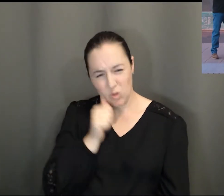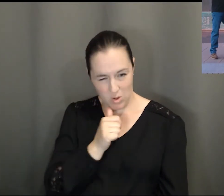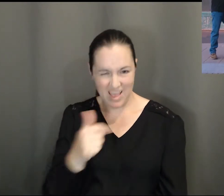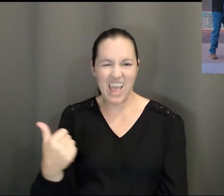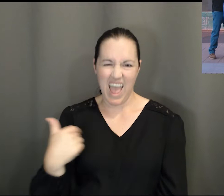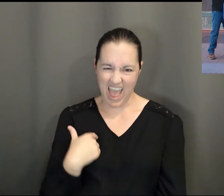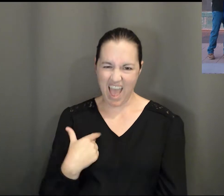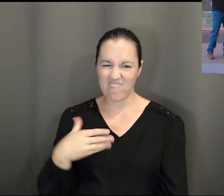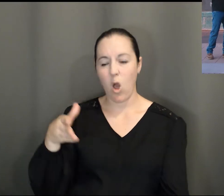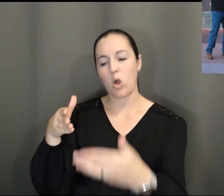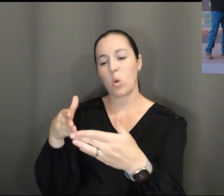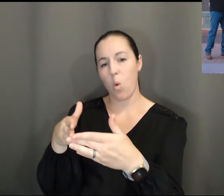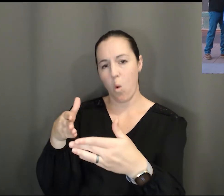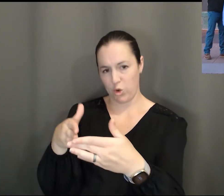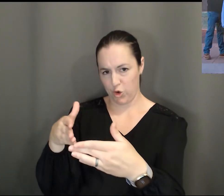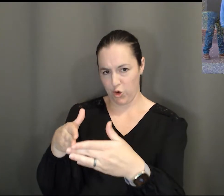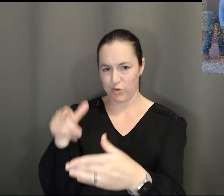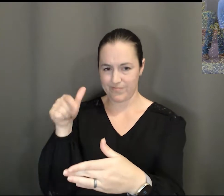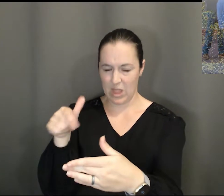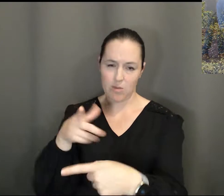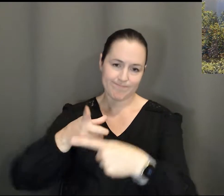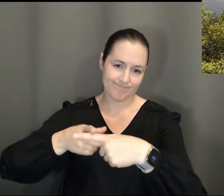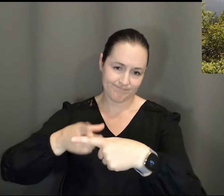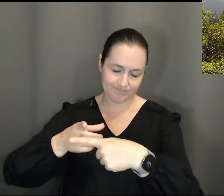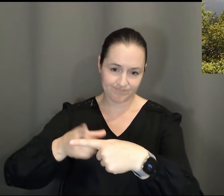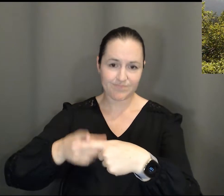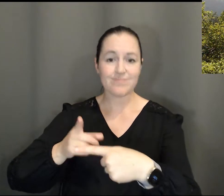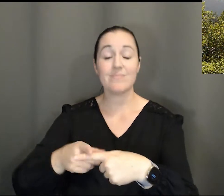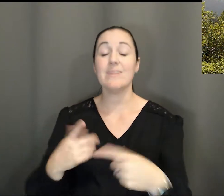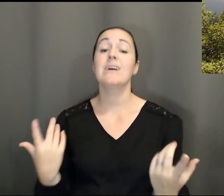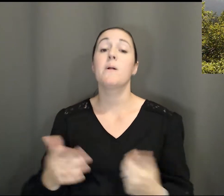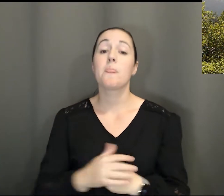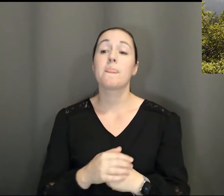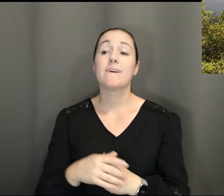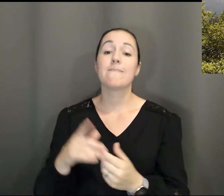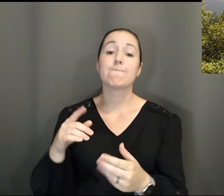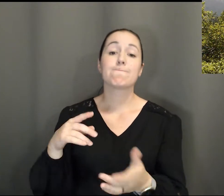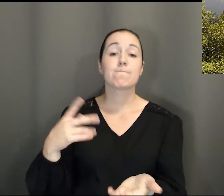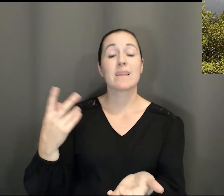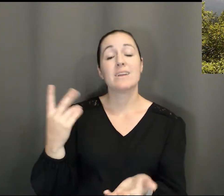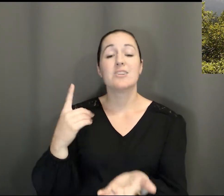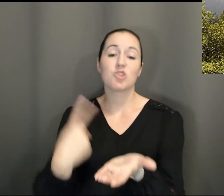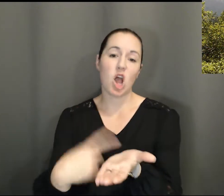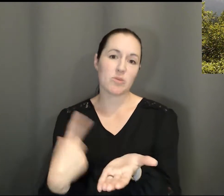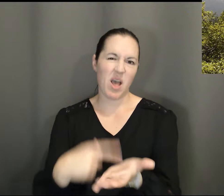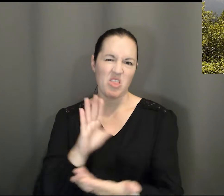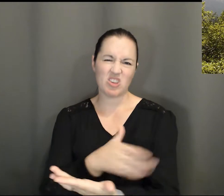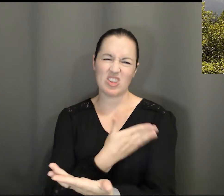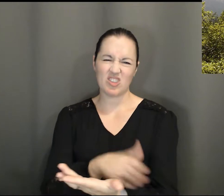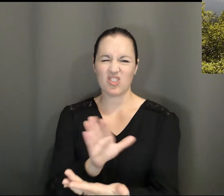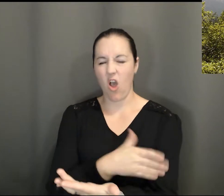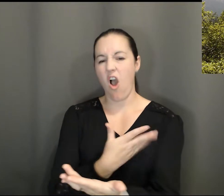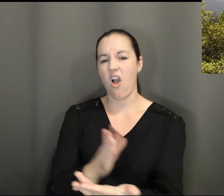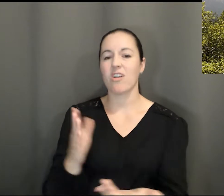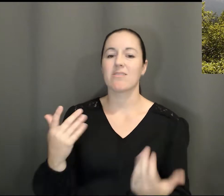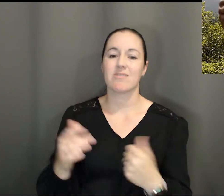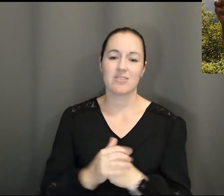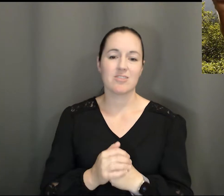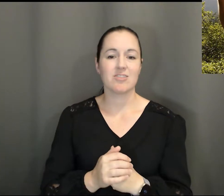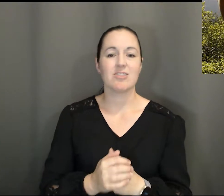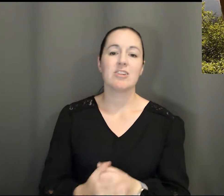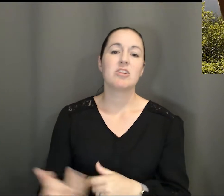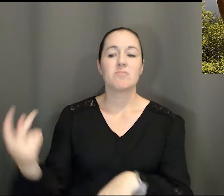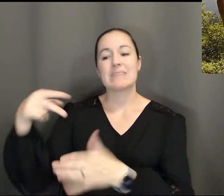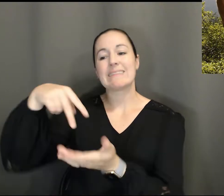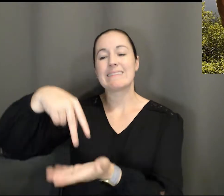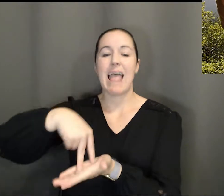Anyway, so we're standing, we're gathering together on this corner in Winslow, Arizona. It's like 5:15, 5:30 in the morning. And the sunrise